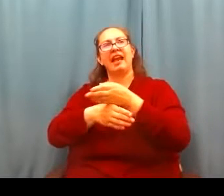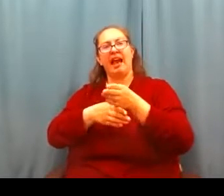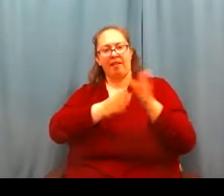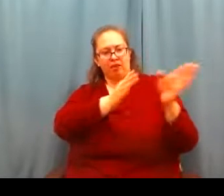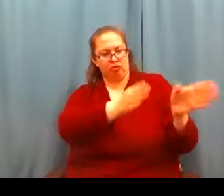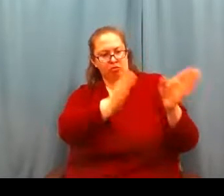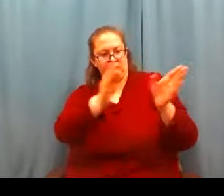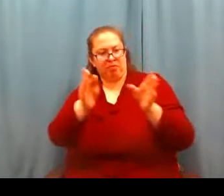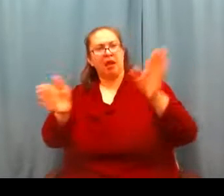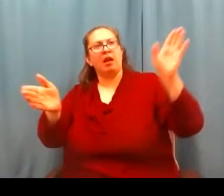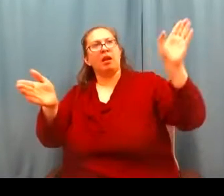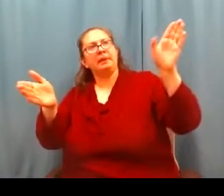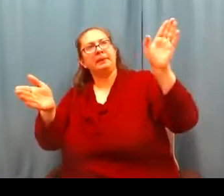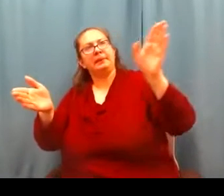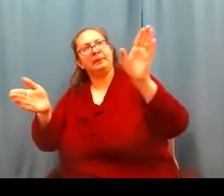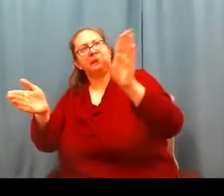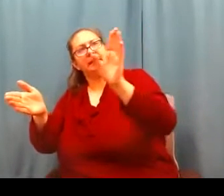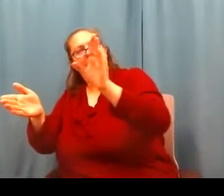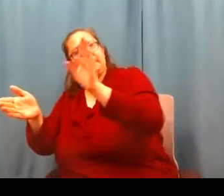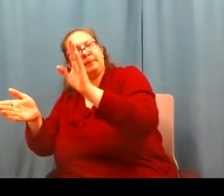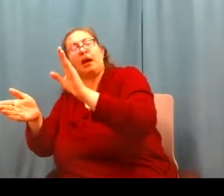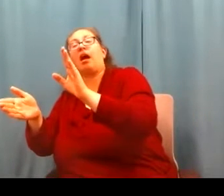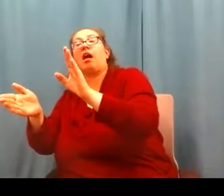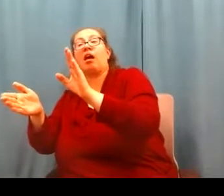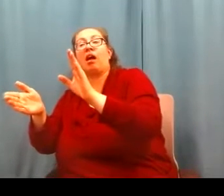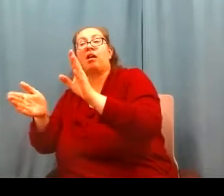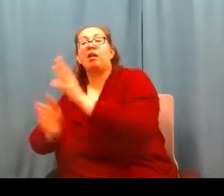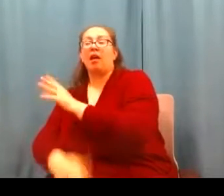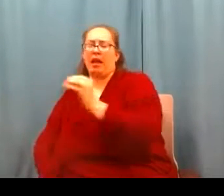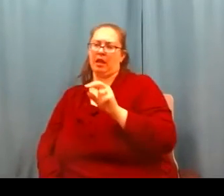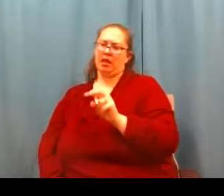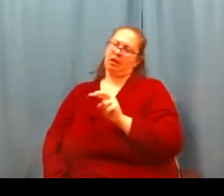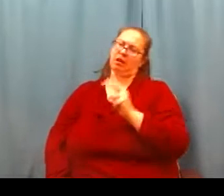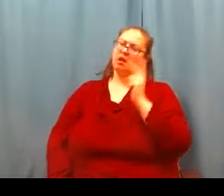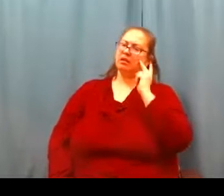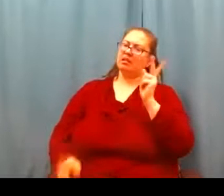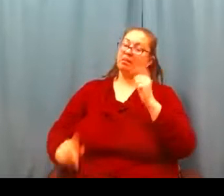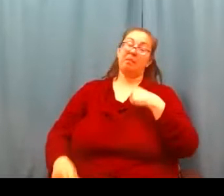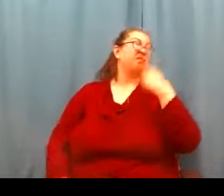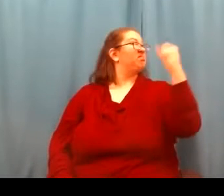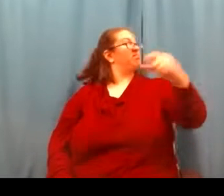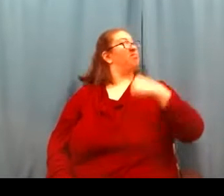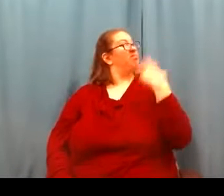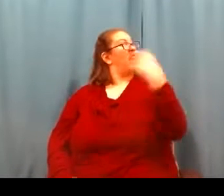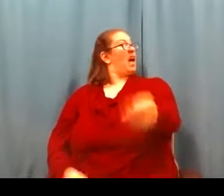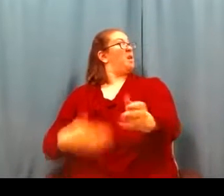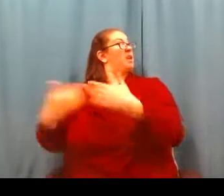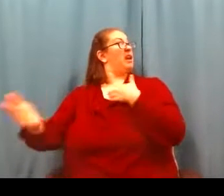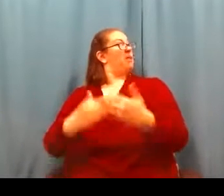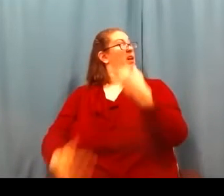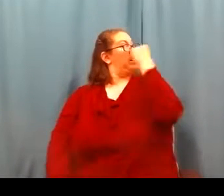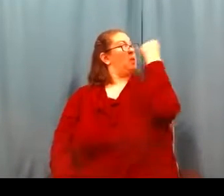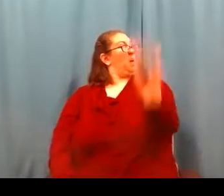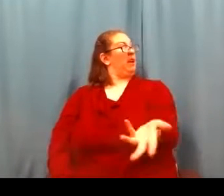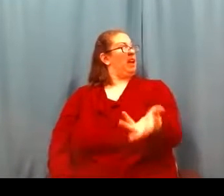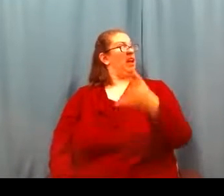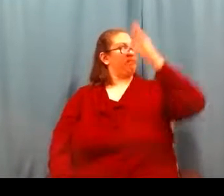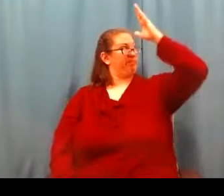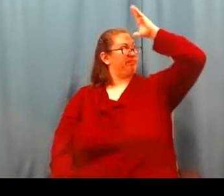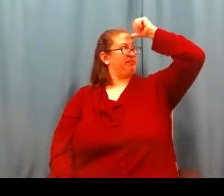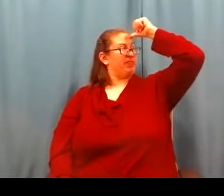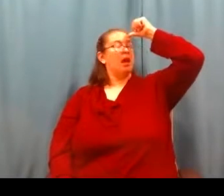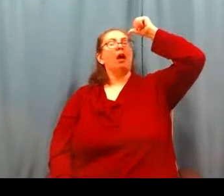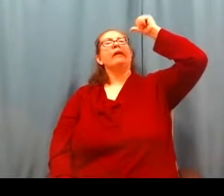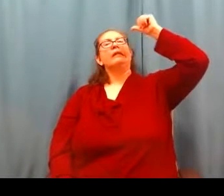And we are also starting to see people defy the stay-at-home order. So easing up a little